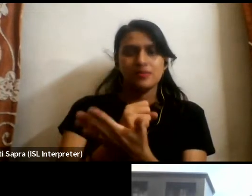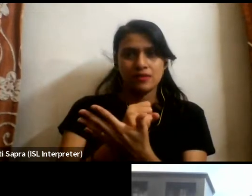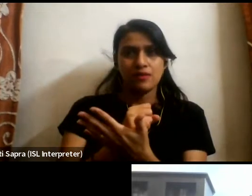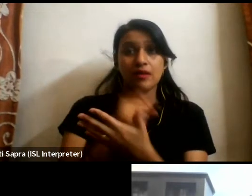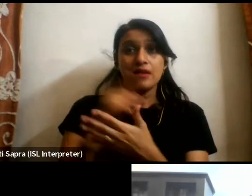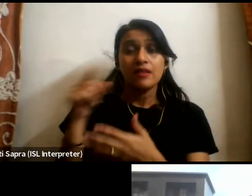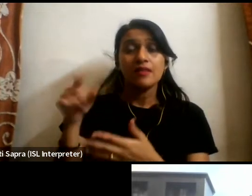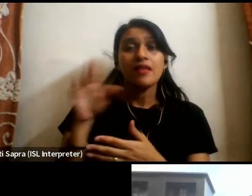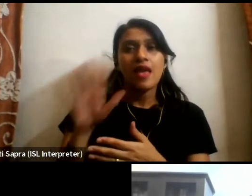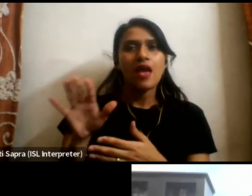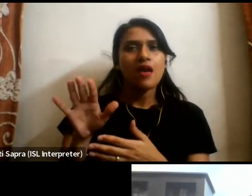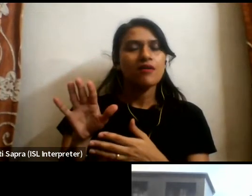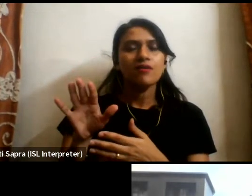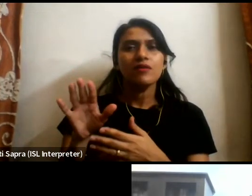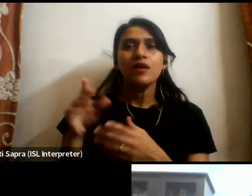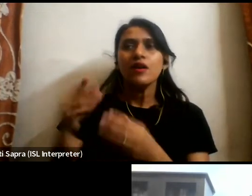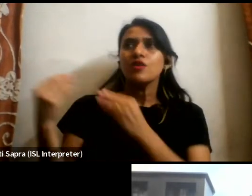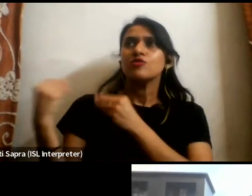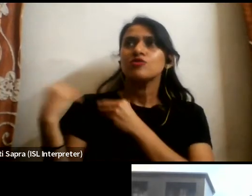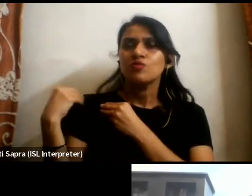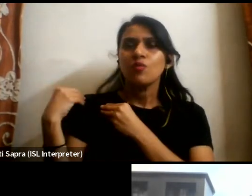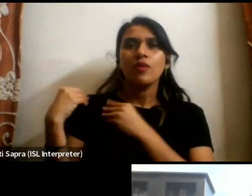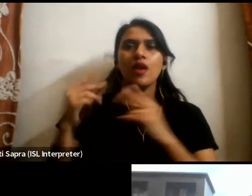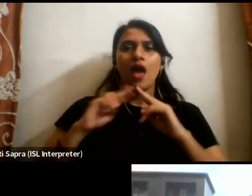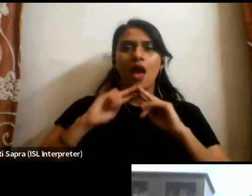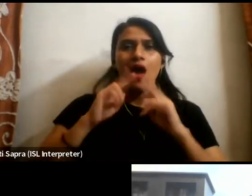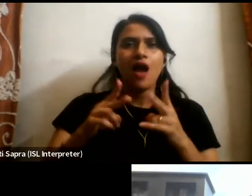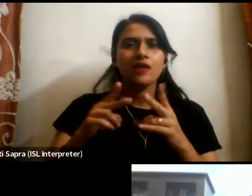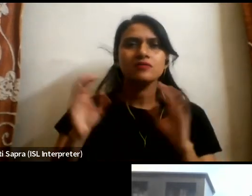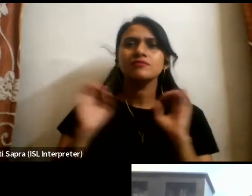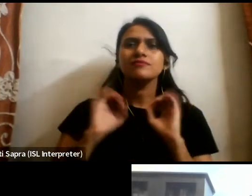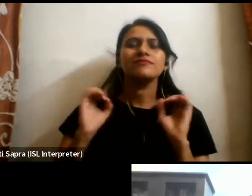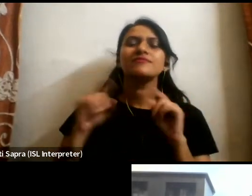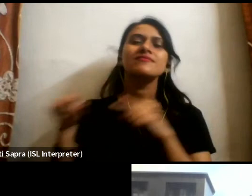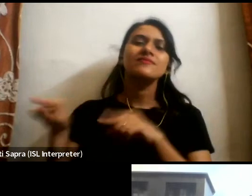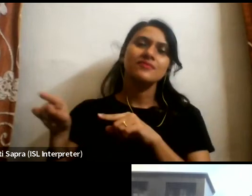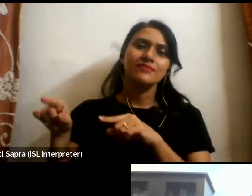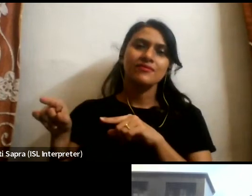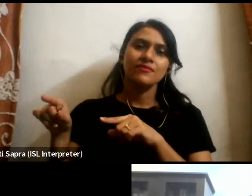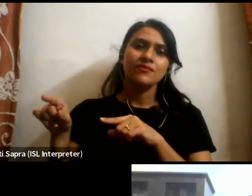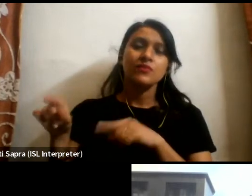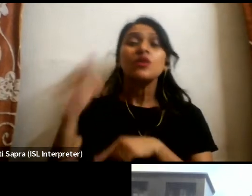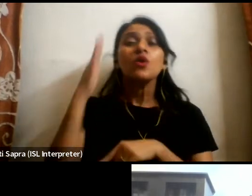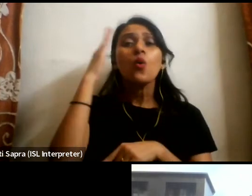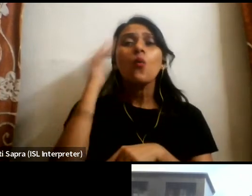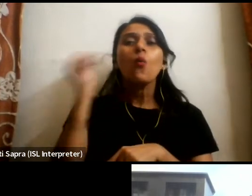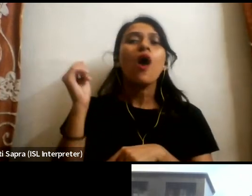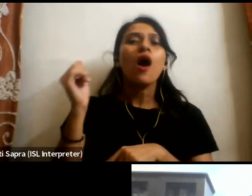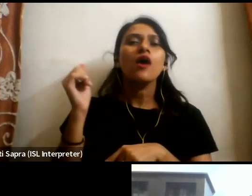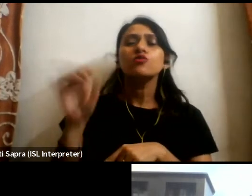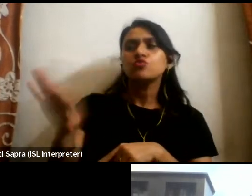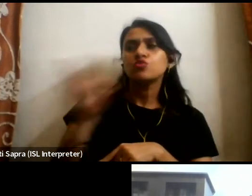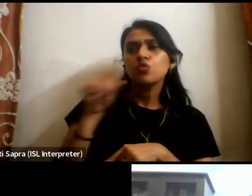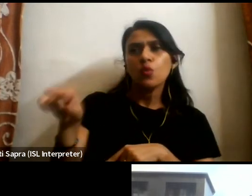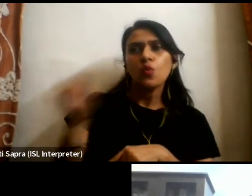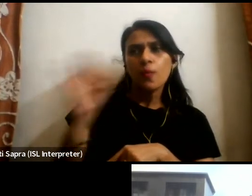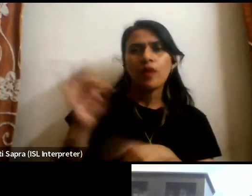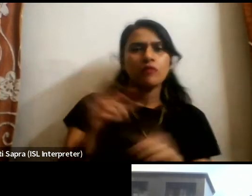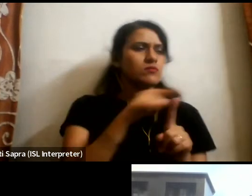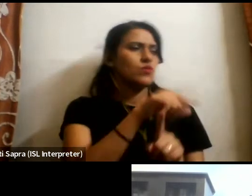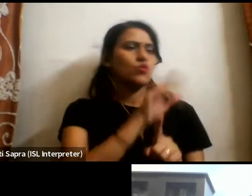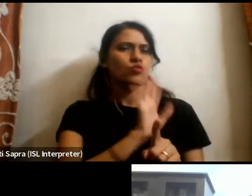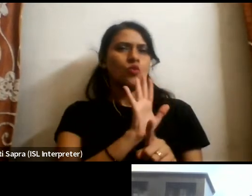no accountability in terms of even putting out the reasons for why they are preferring one over another,